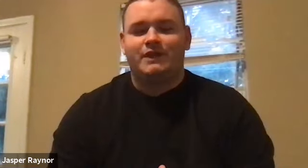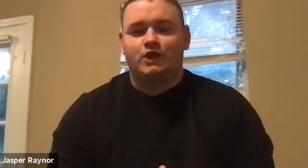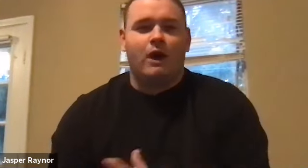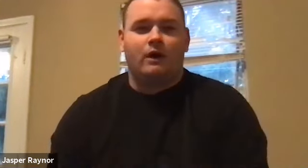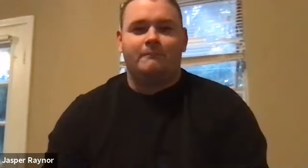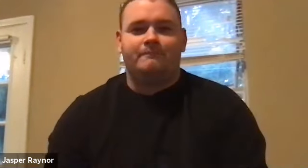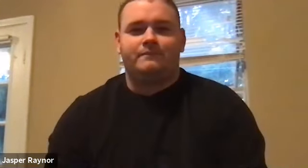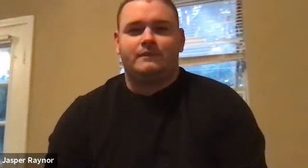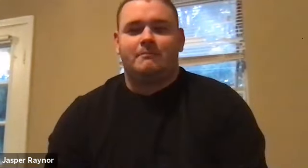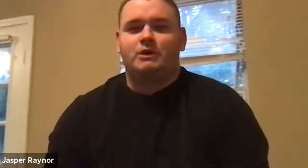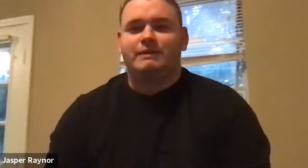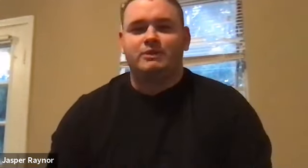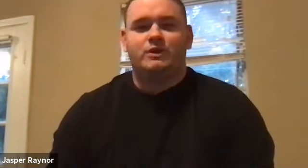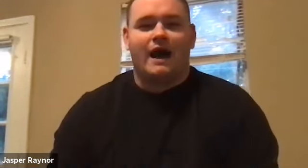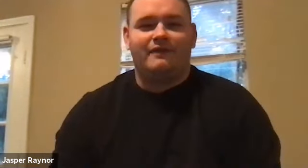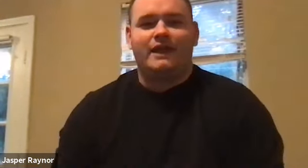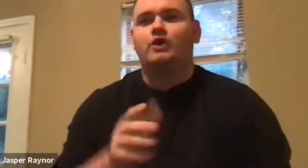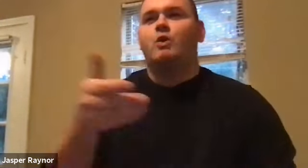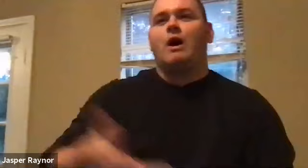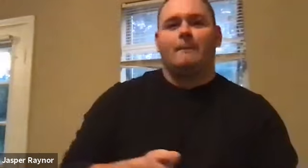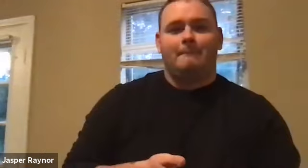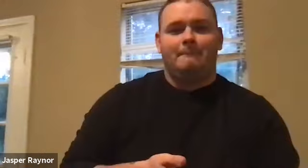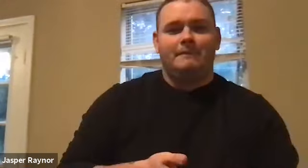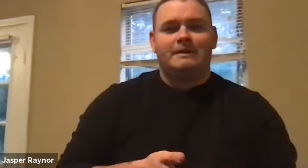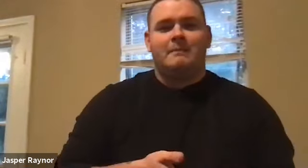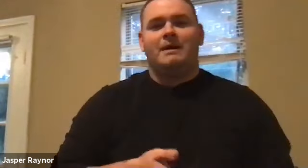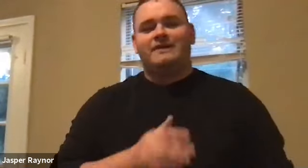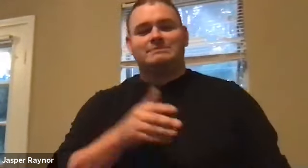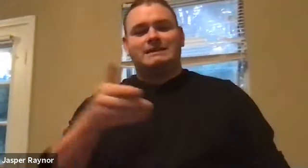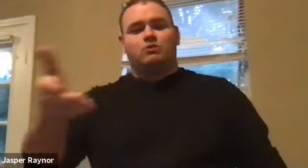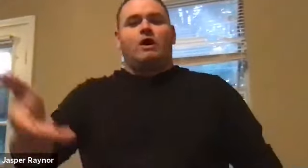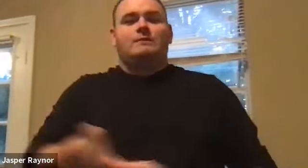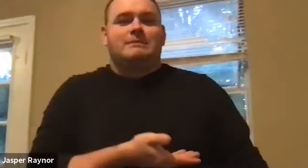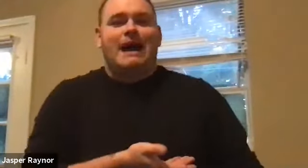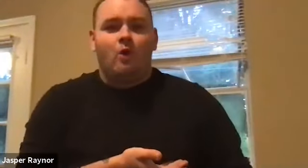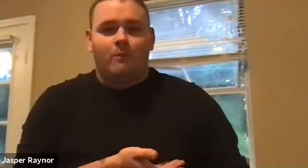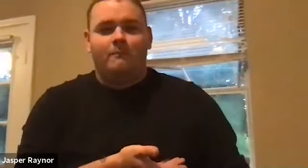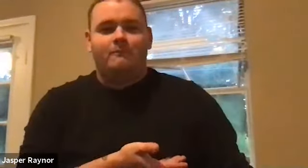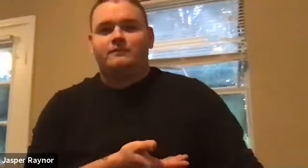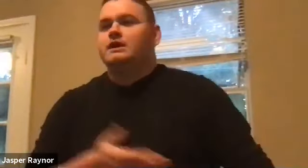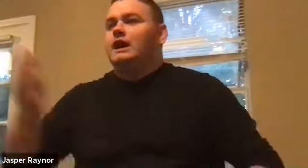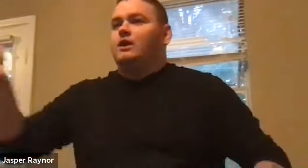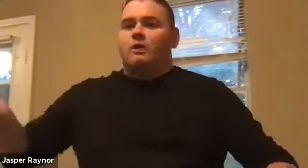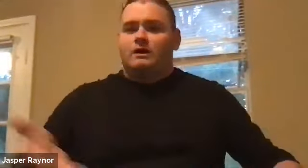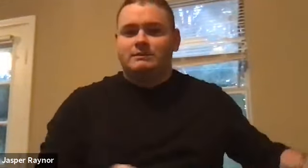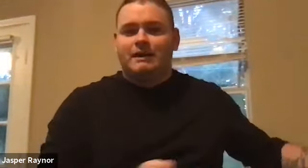you're welcome. Most people do not. They go, you're welcome. But this means welcome to my home. Hello, welcome to my